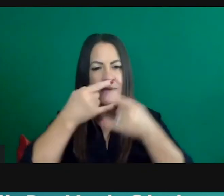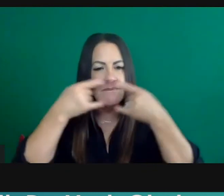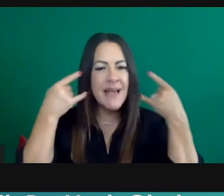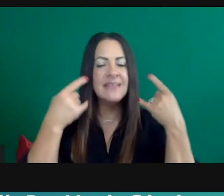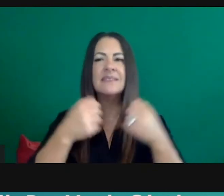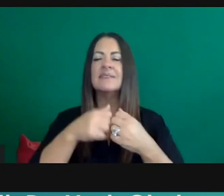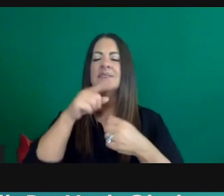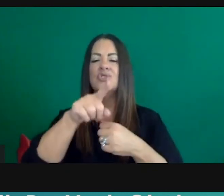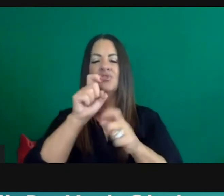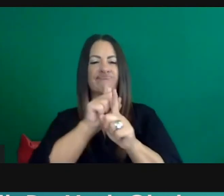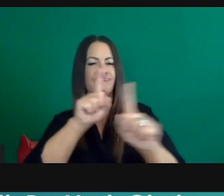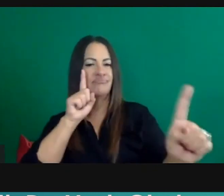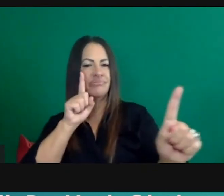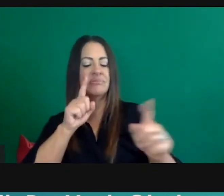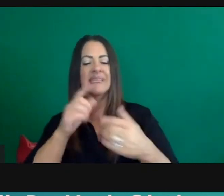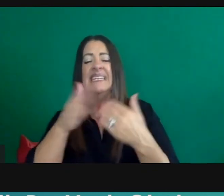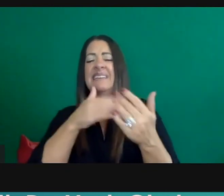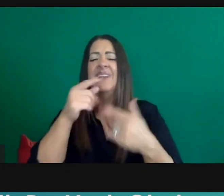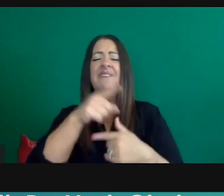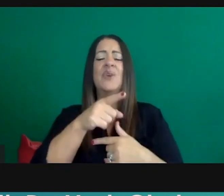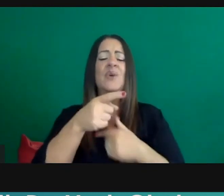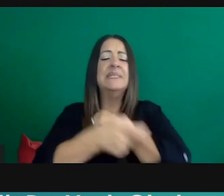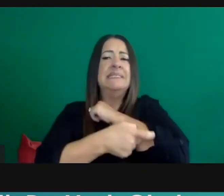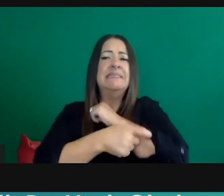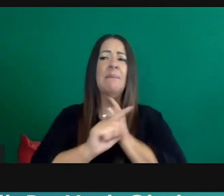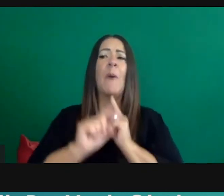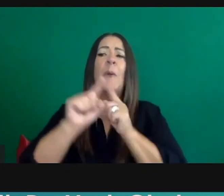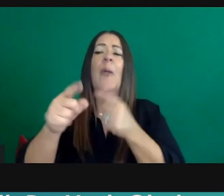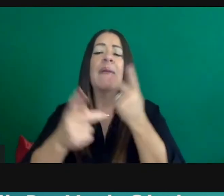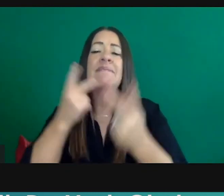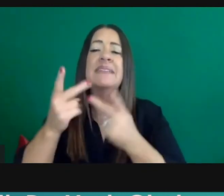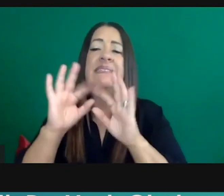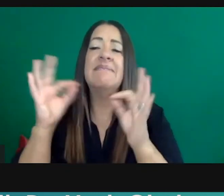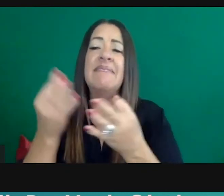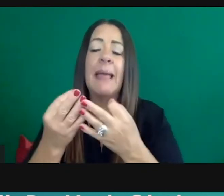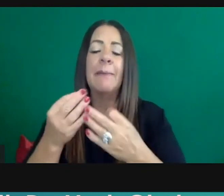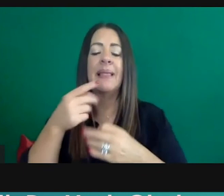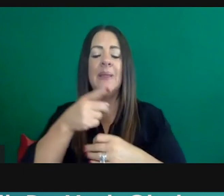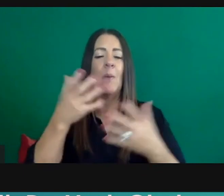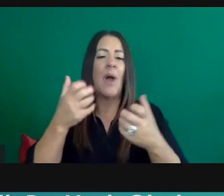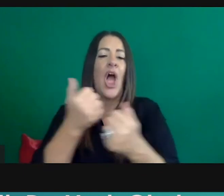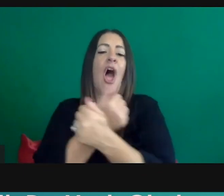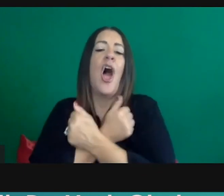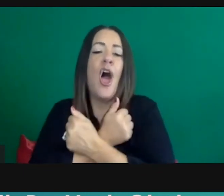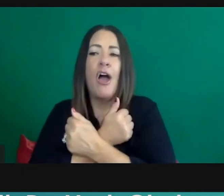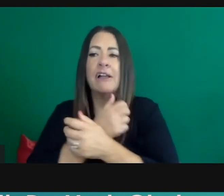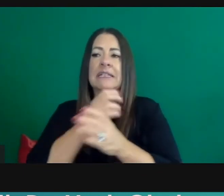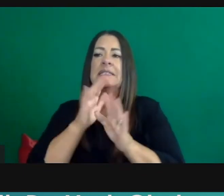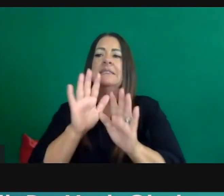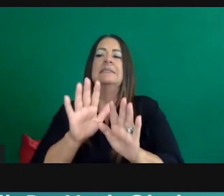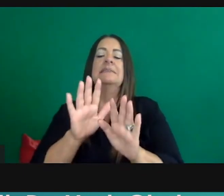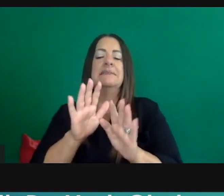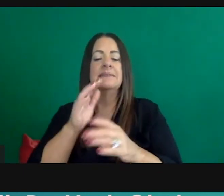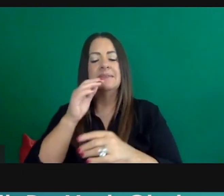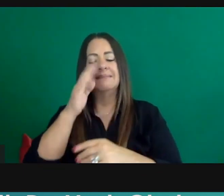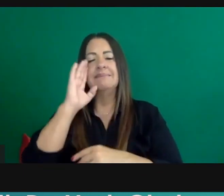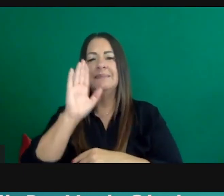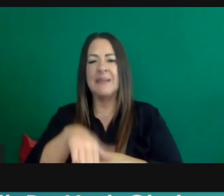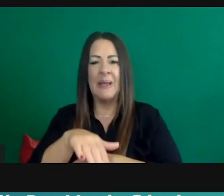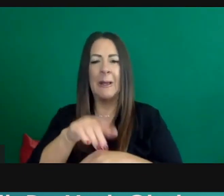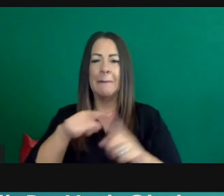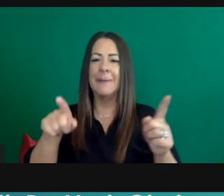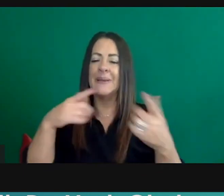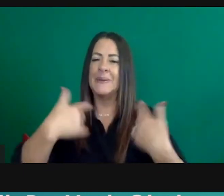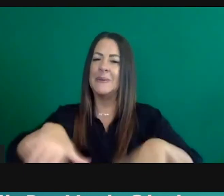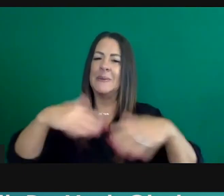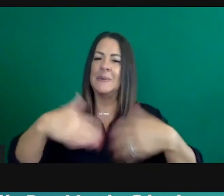visiting a relative you haven't seen for a while. I know the urge to hug and really connect is there. But in this